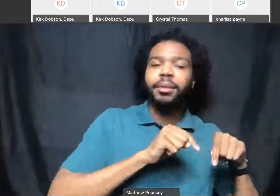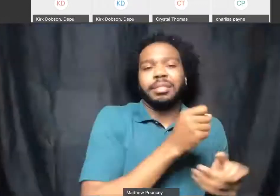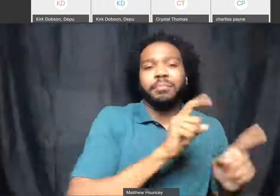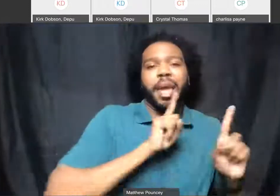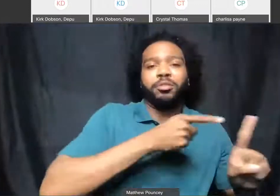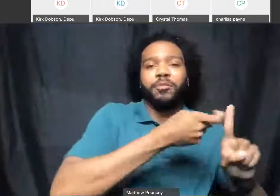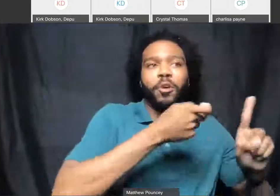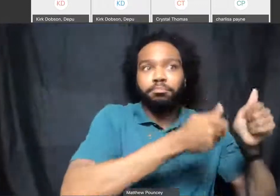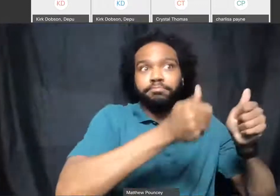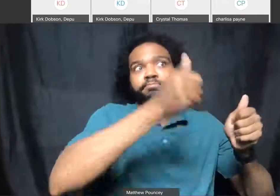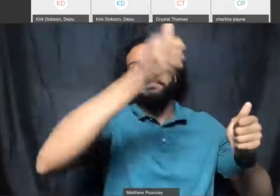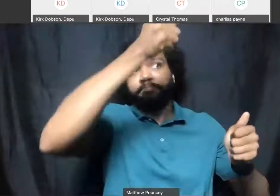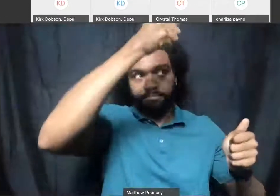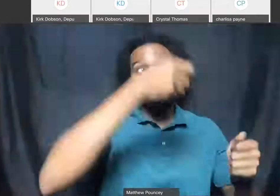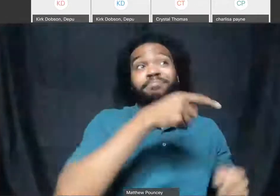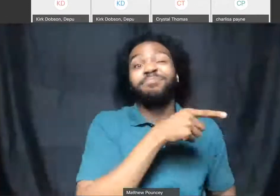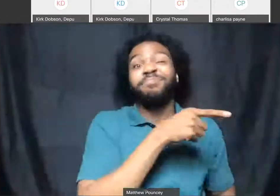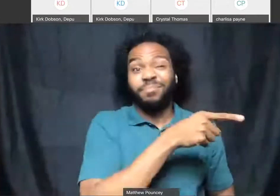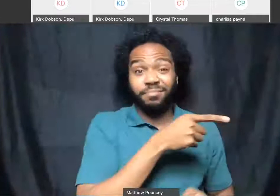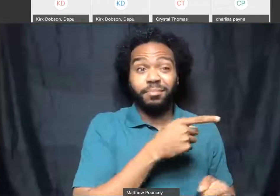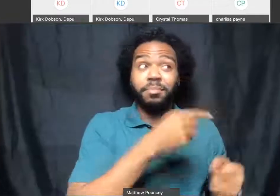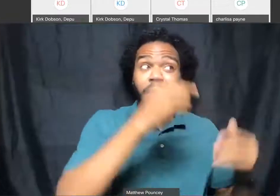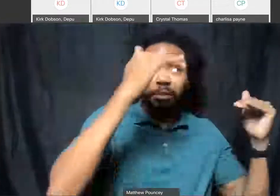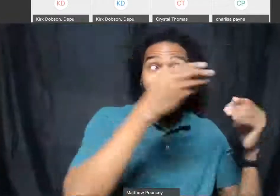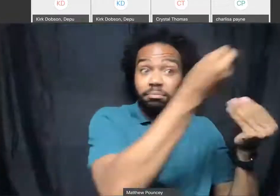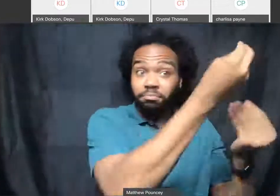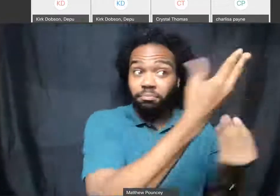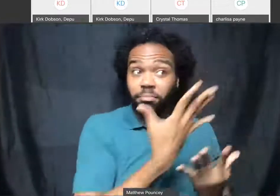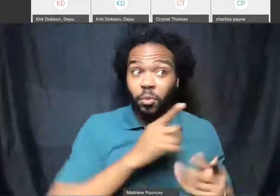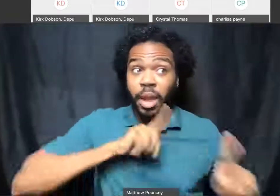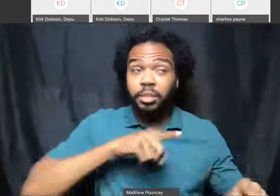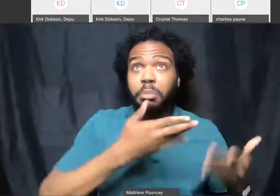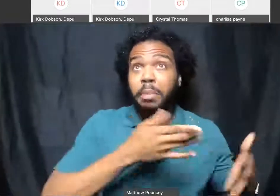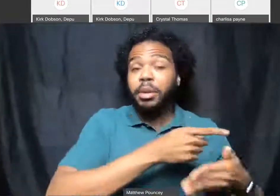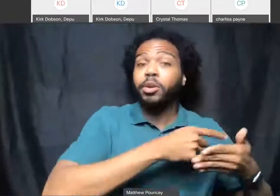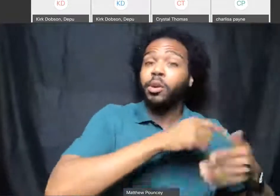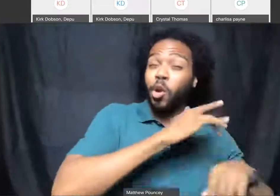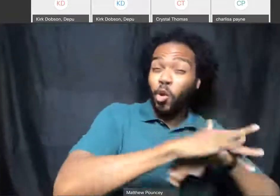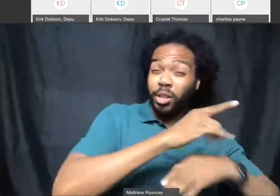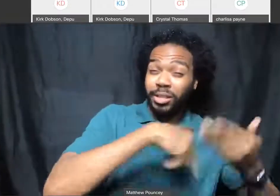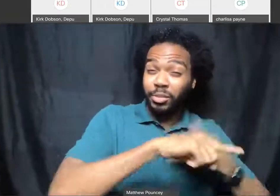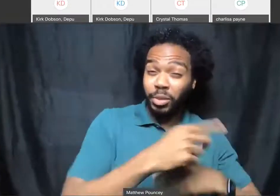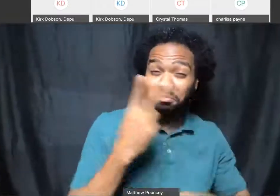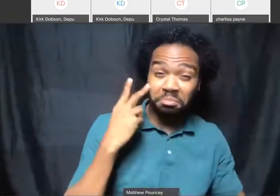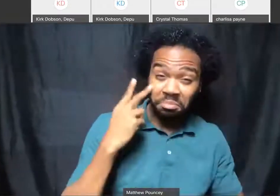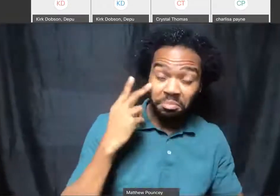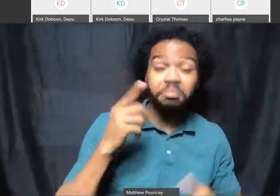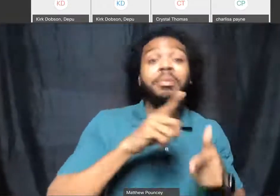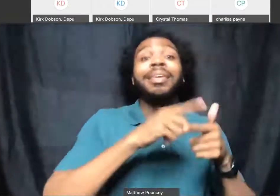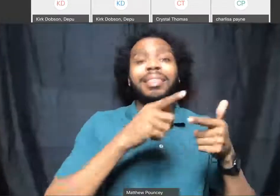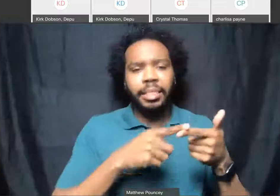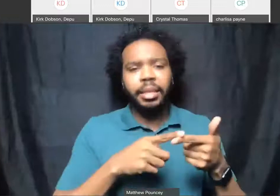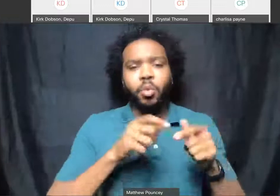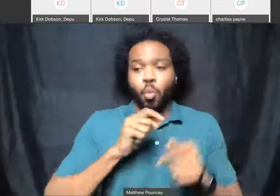chain. They expected to be back to us with those answers by early next week. and then we will revise